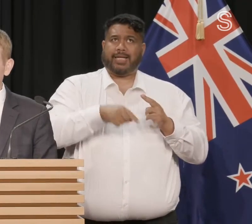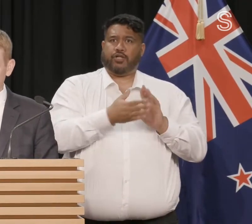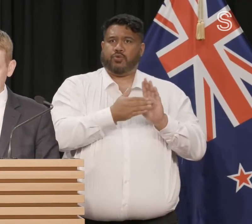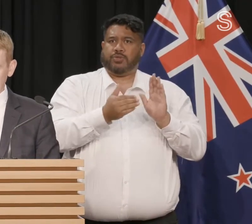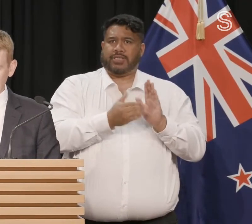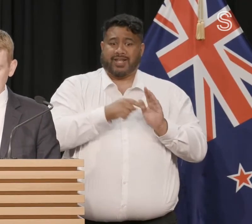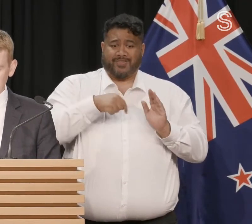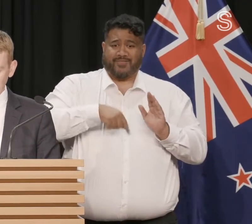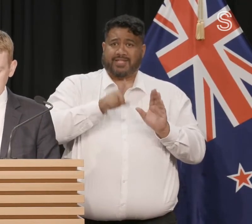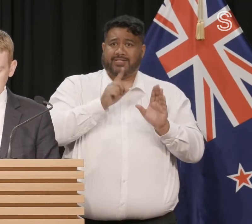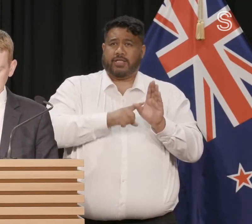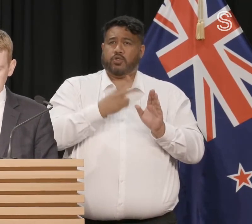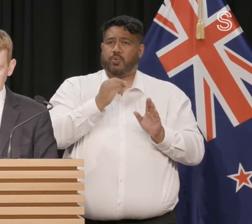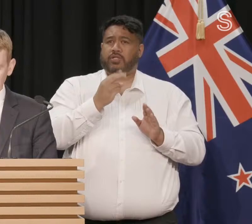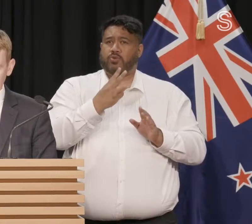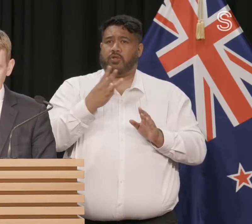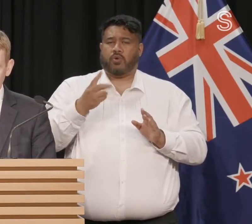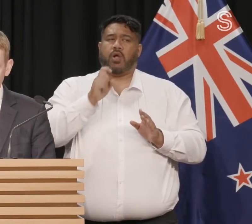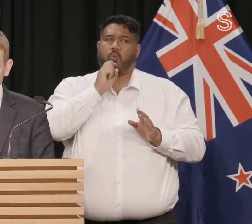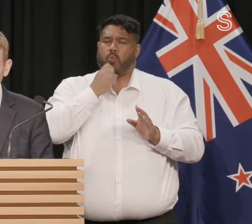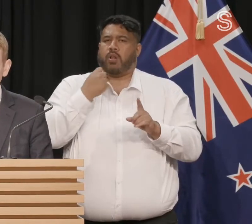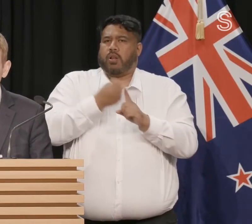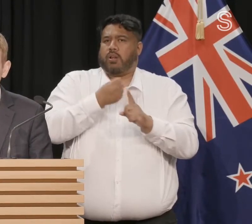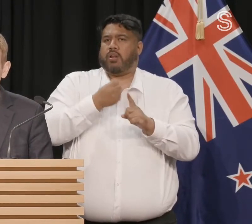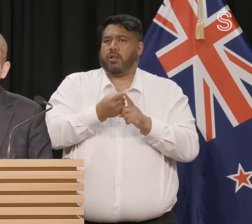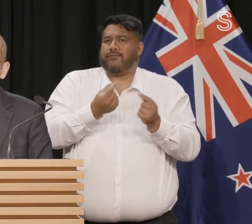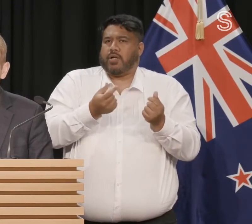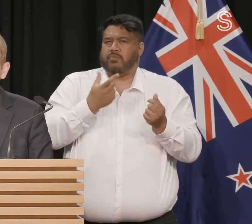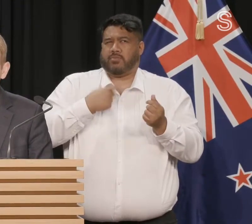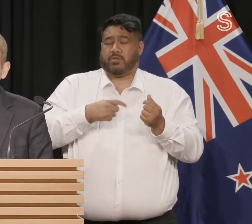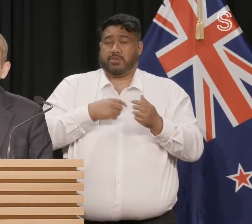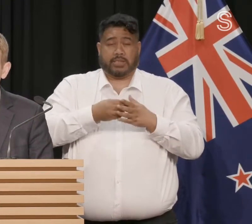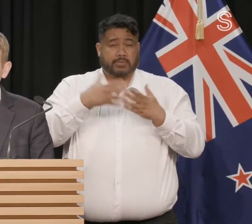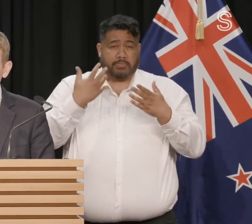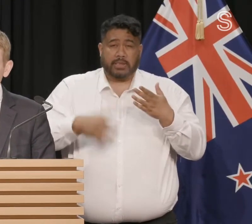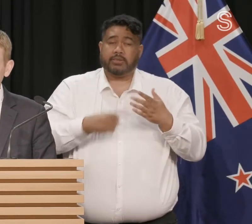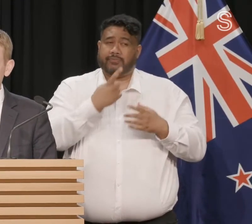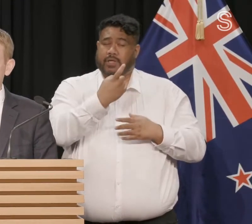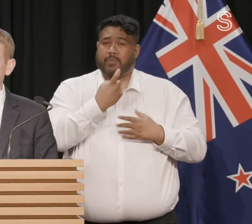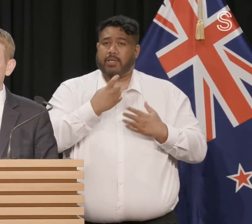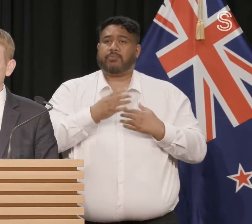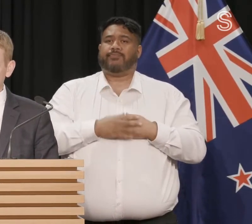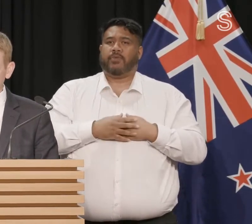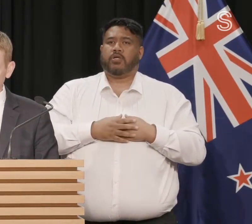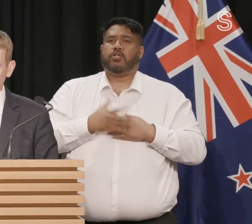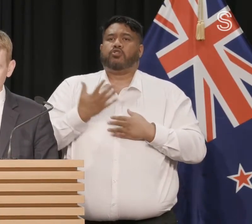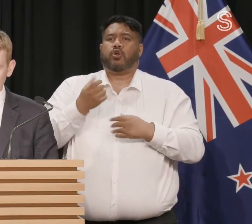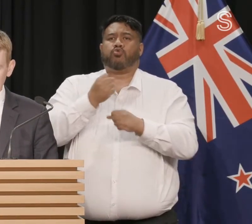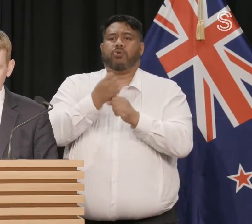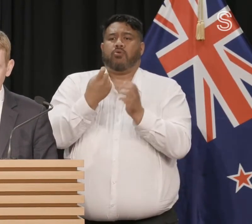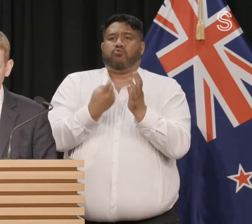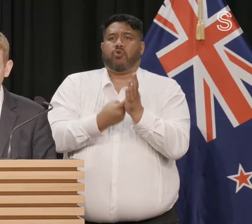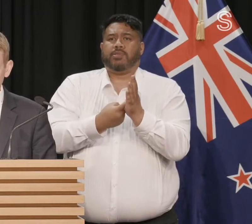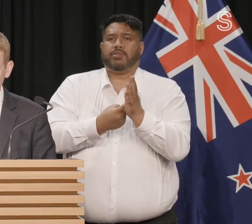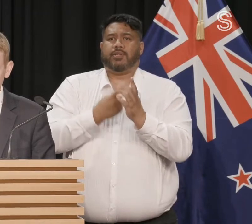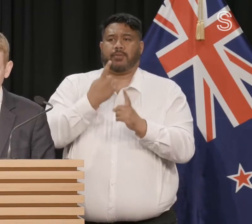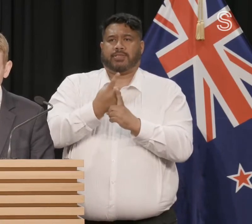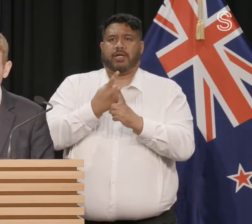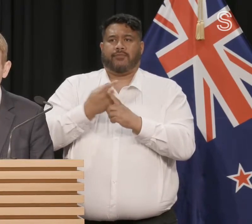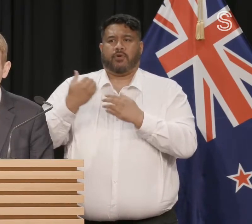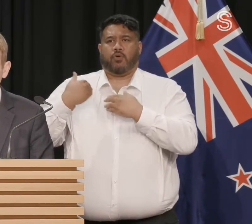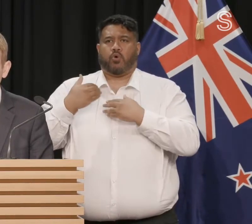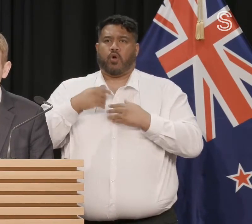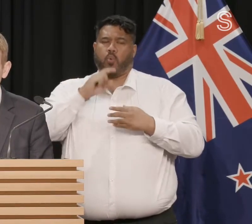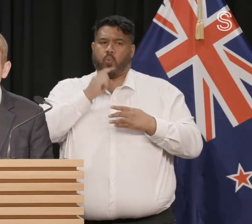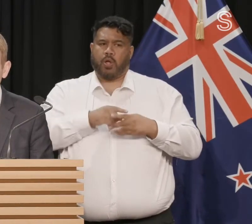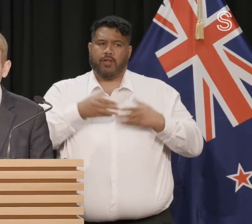living continues to bite. So we're giving Grant the time and the support to apply his full focus on fighting